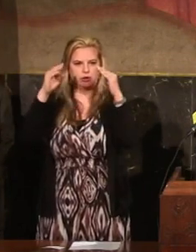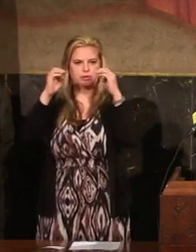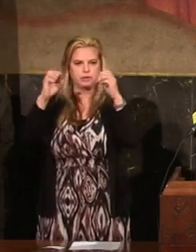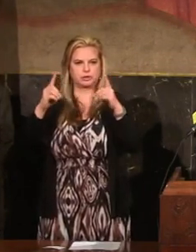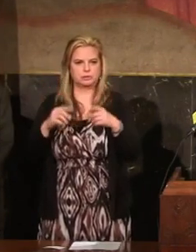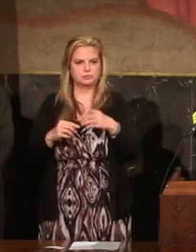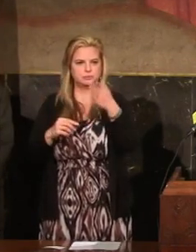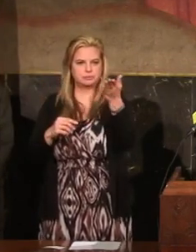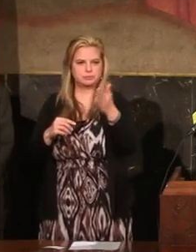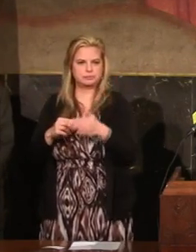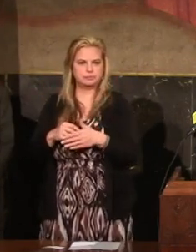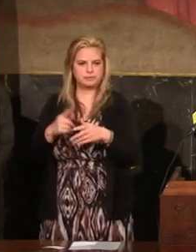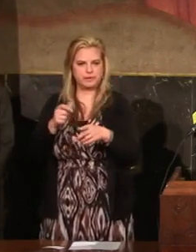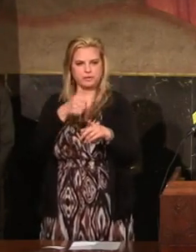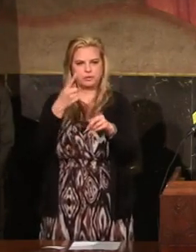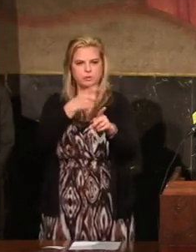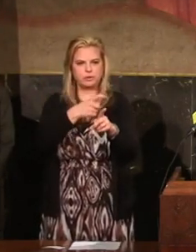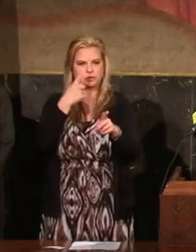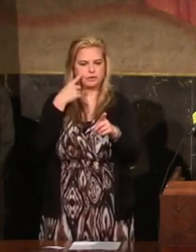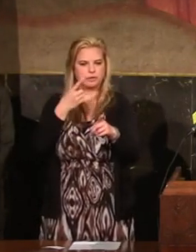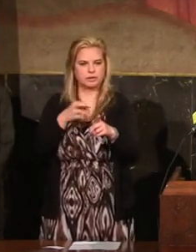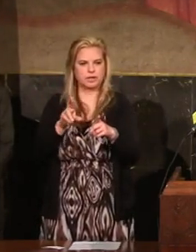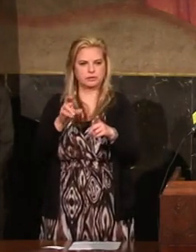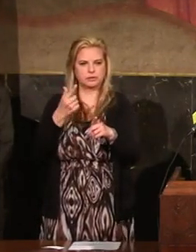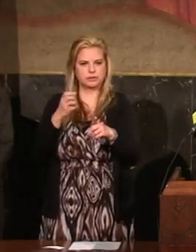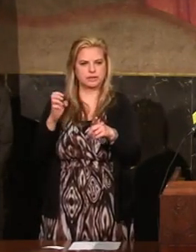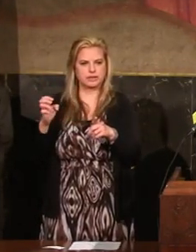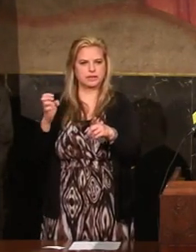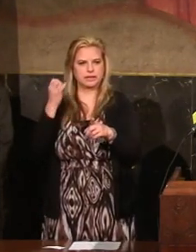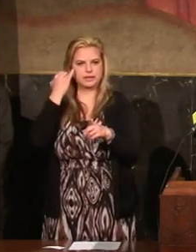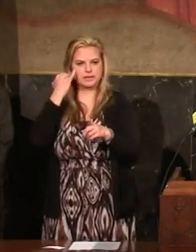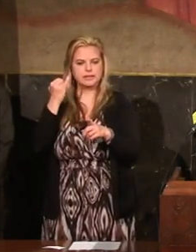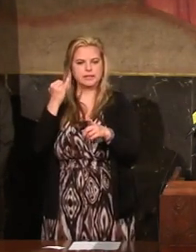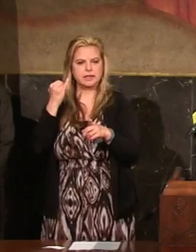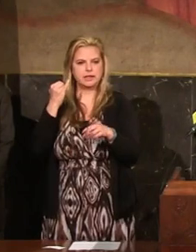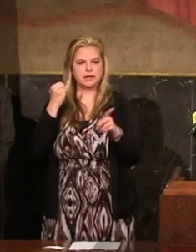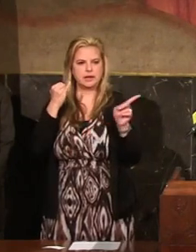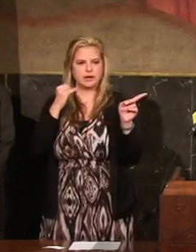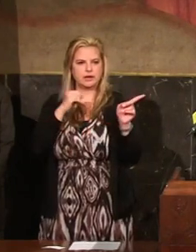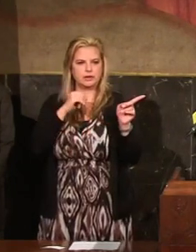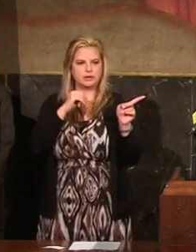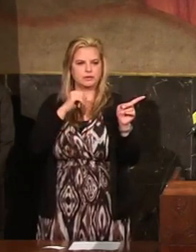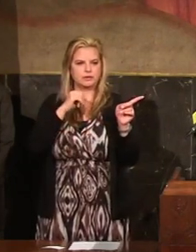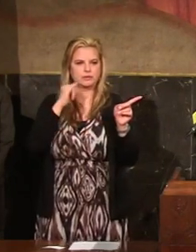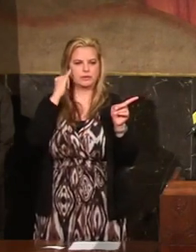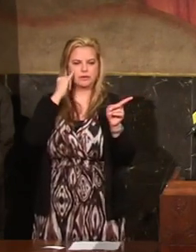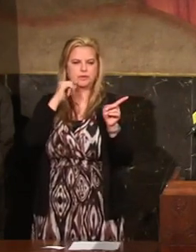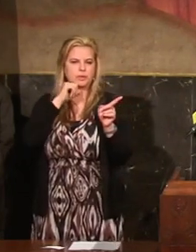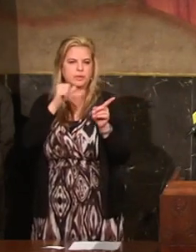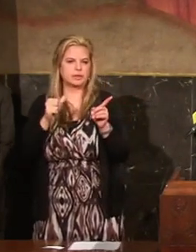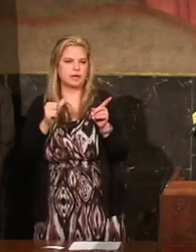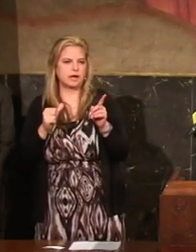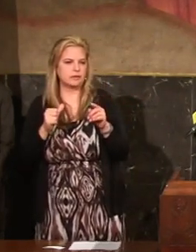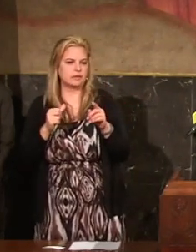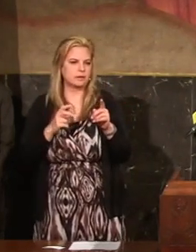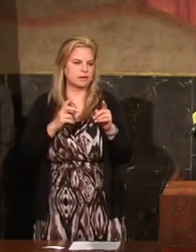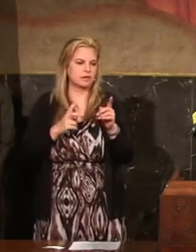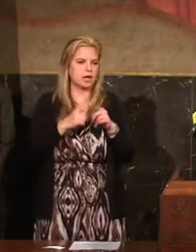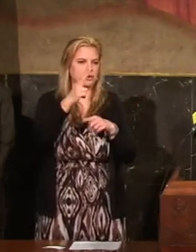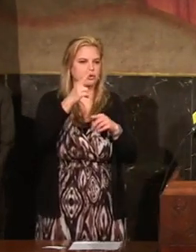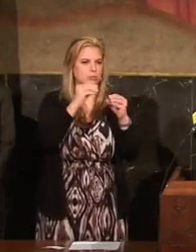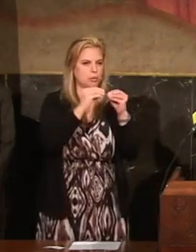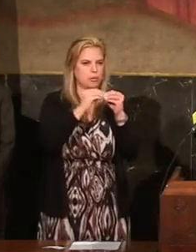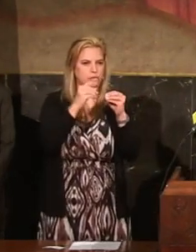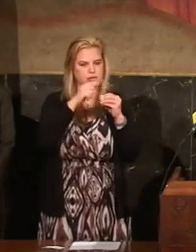ed. Another question for Dr. B. If they had not cut you further to fully fund TOPS, is there